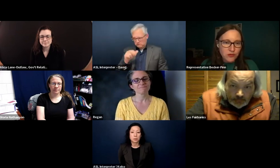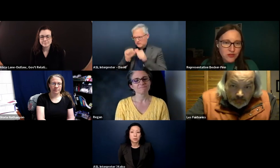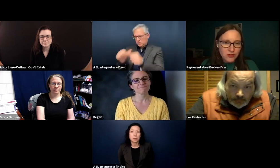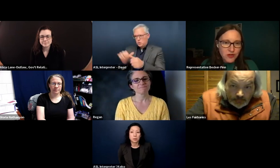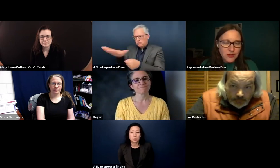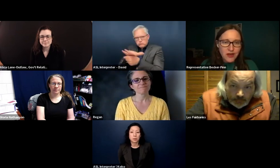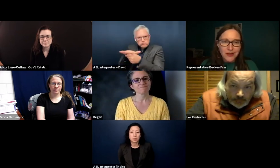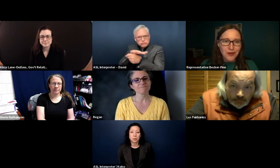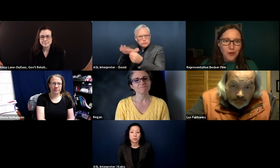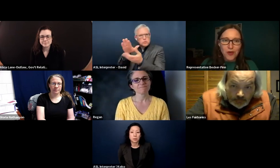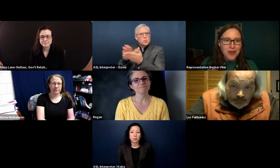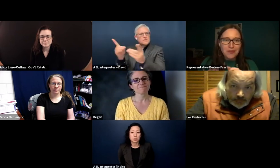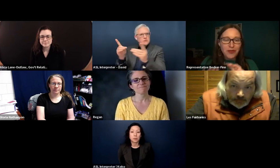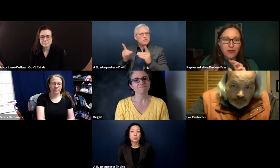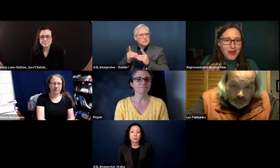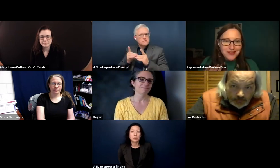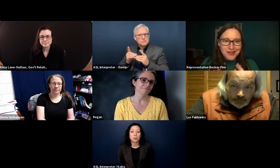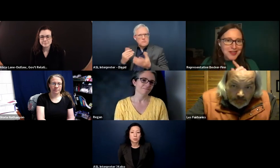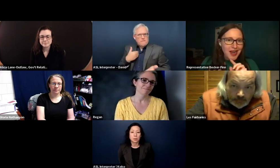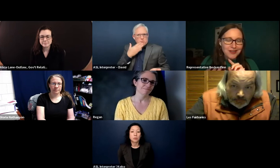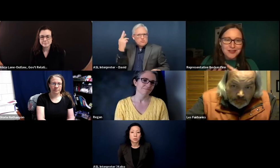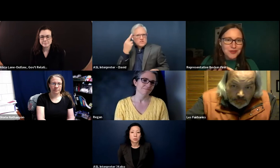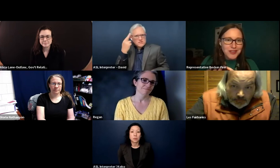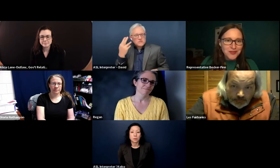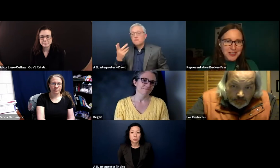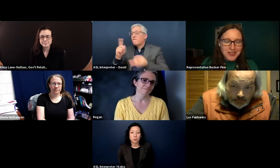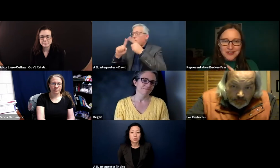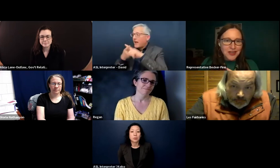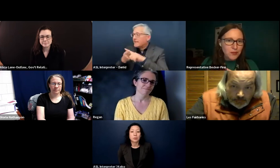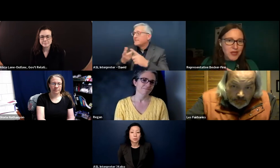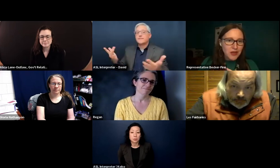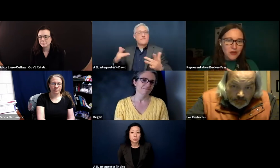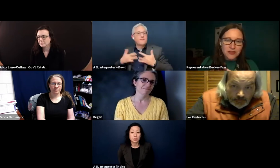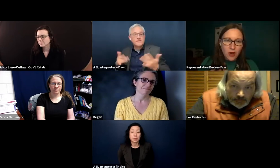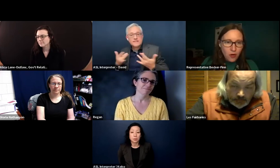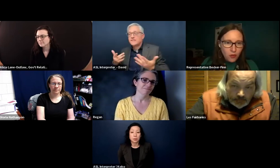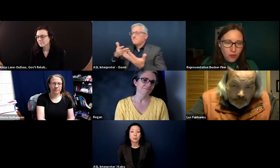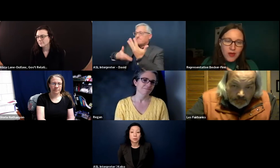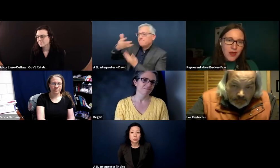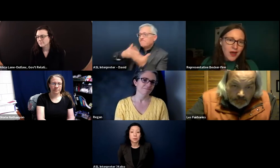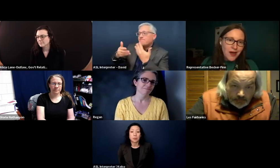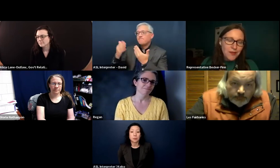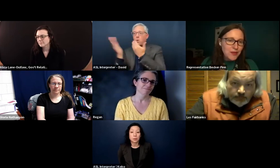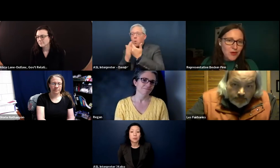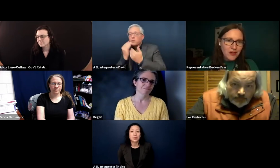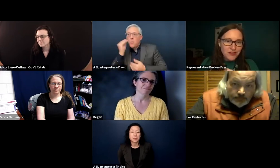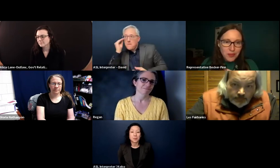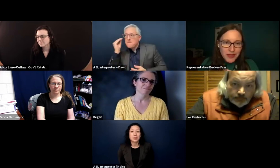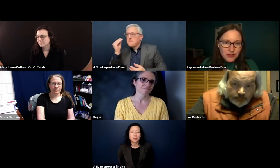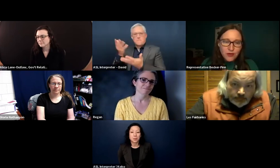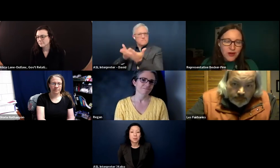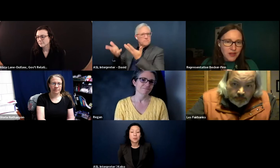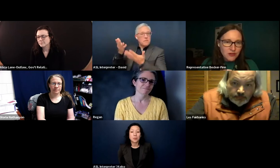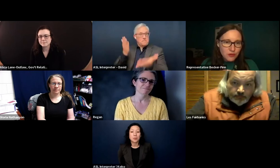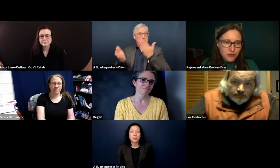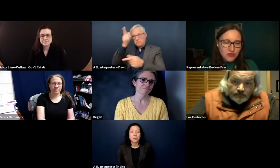home school district. You know, friends and access to activities and being close to home. Maybe you have